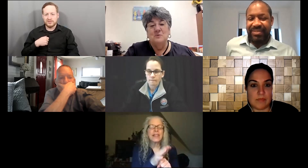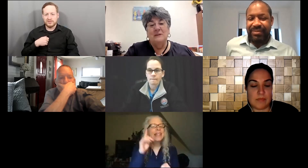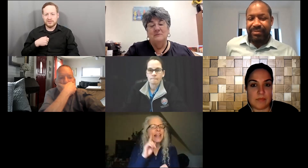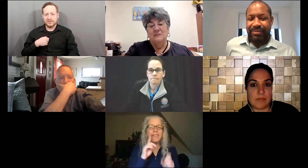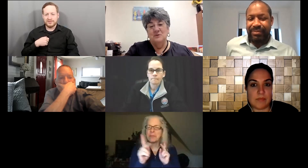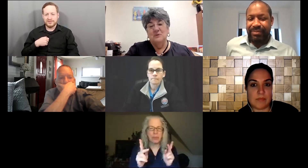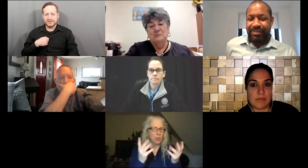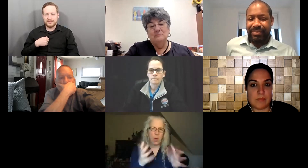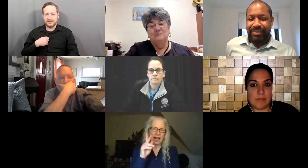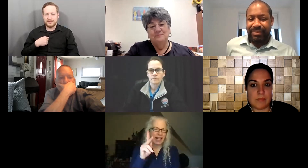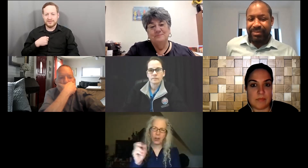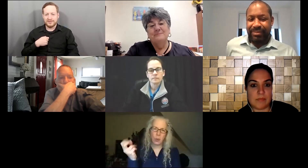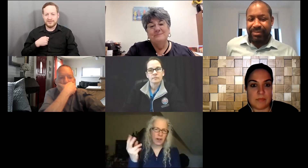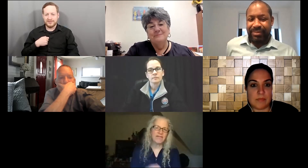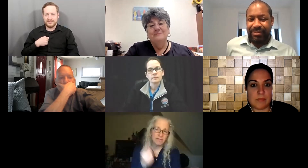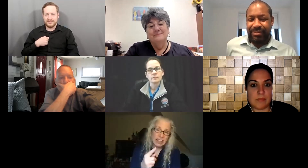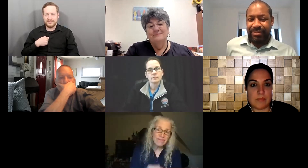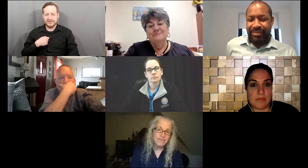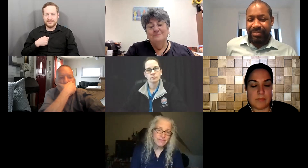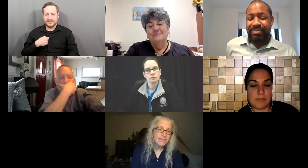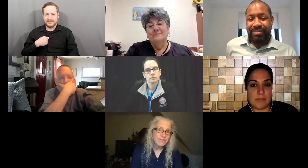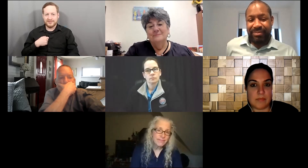through 12. It's true.